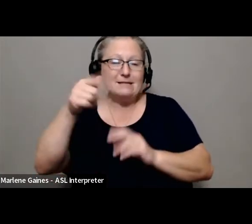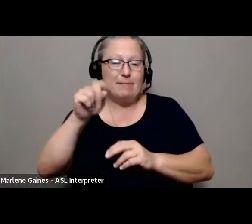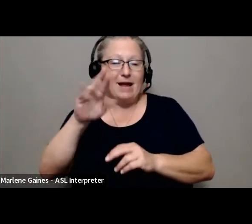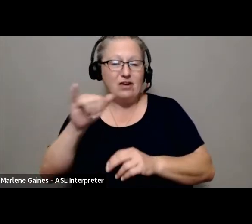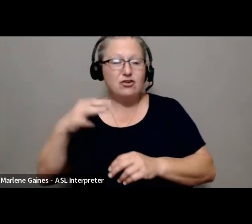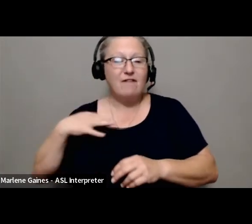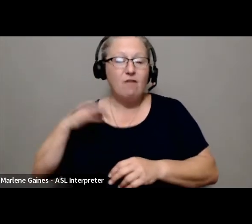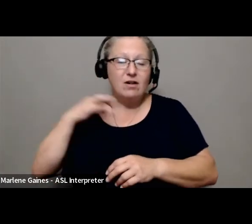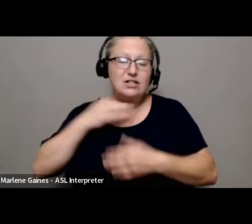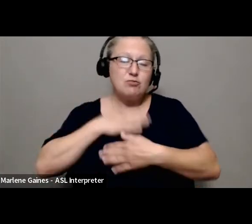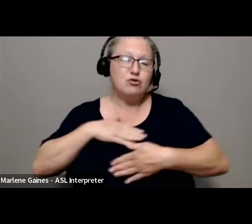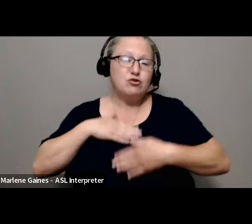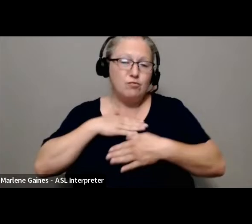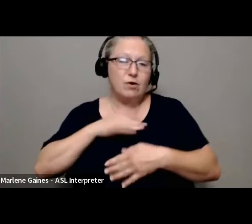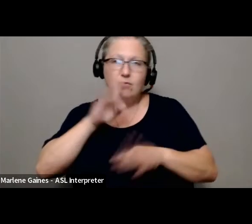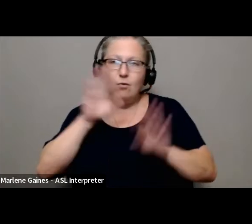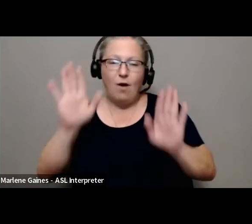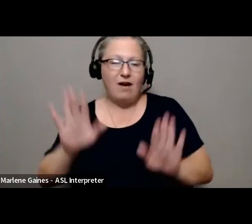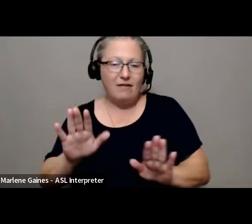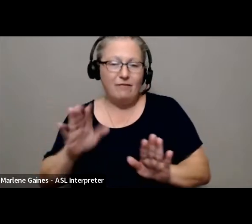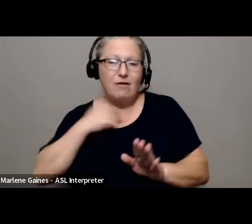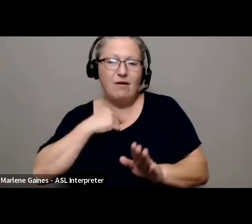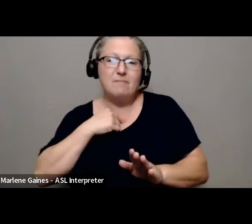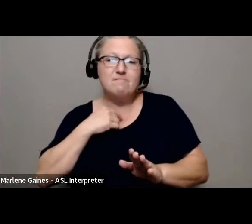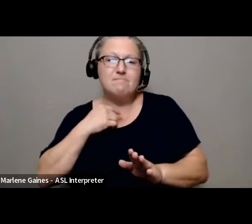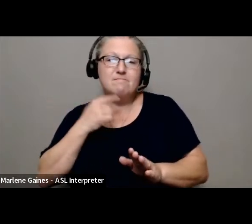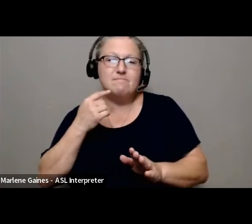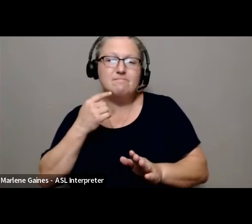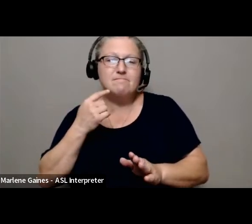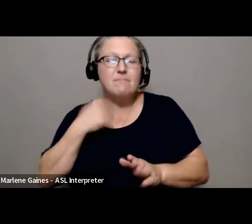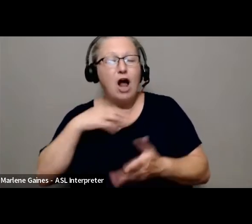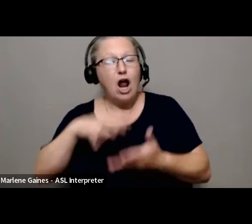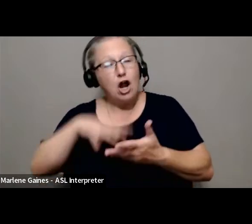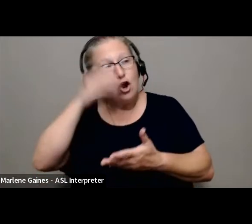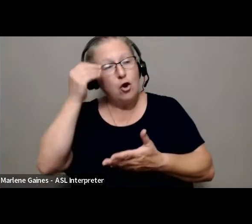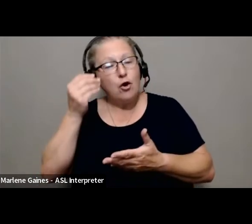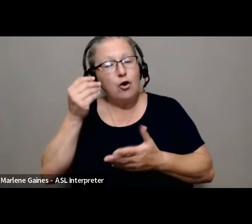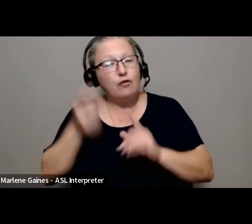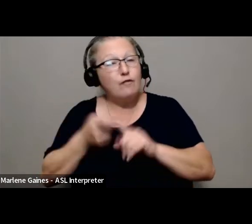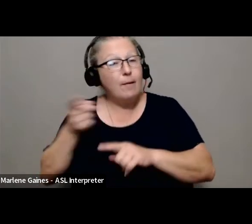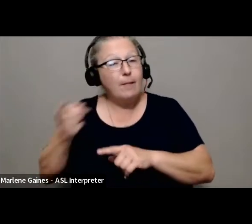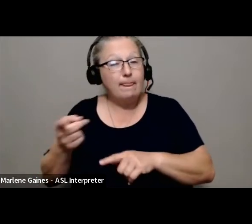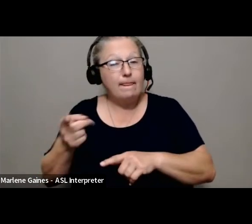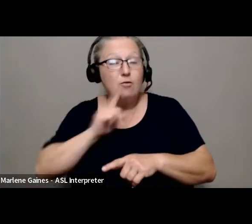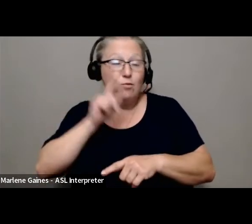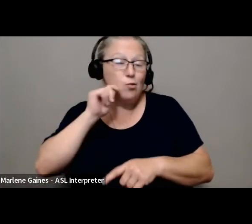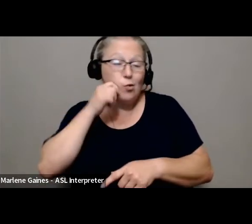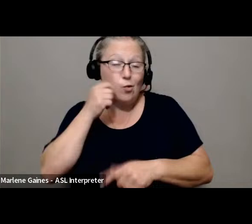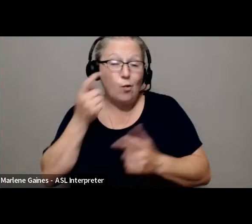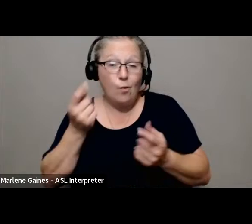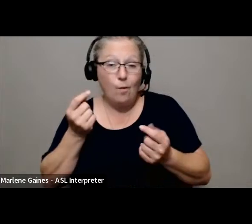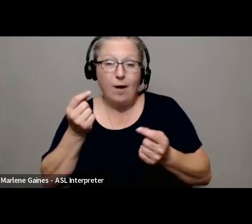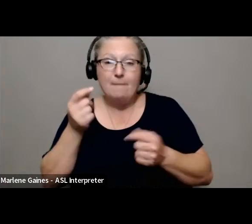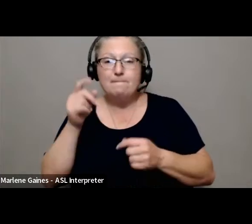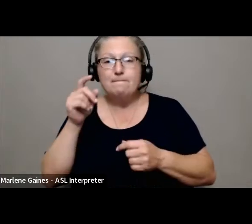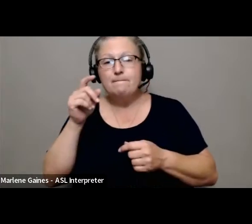volunteer appreciation was wonderful. And something that I learned there that I think is really cool is